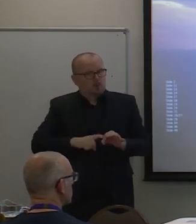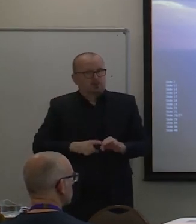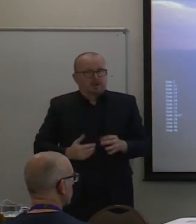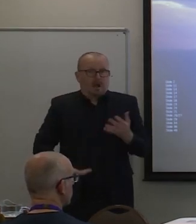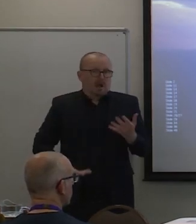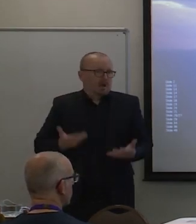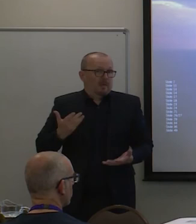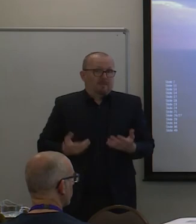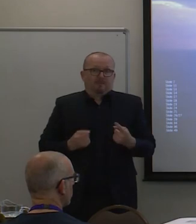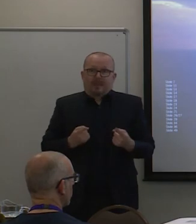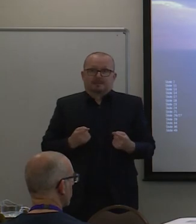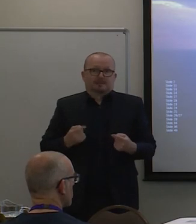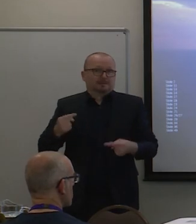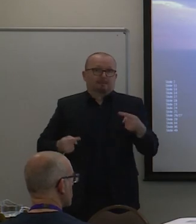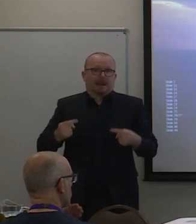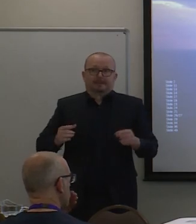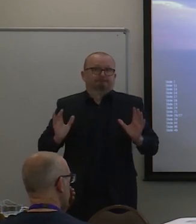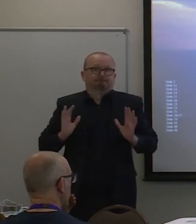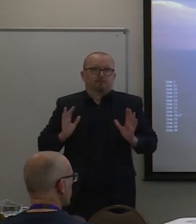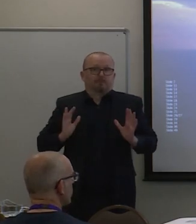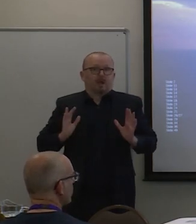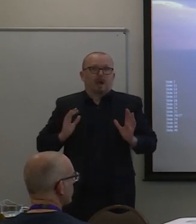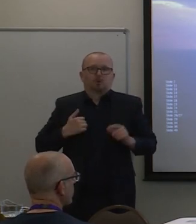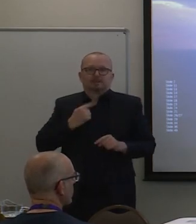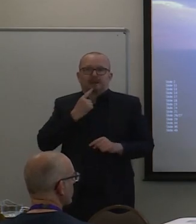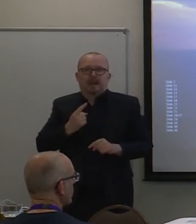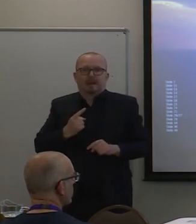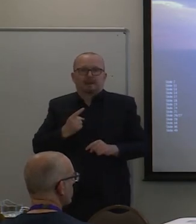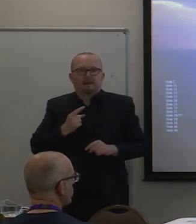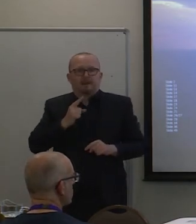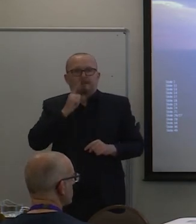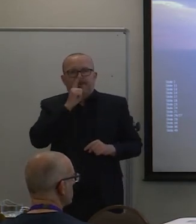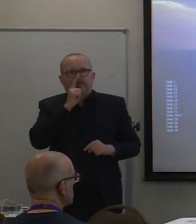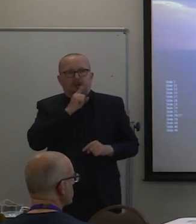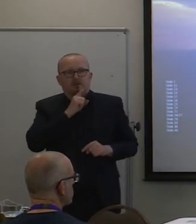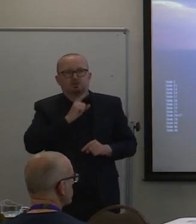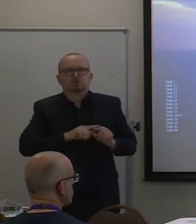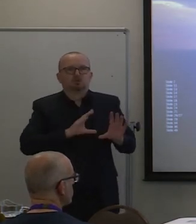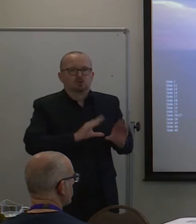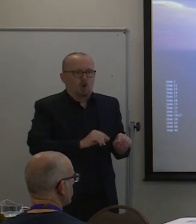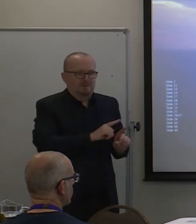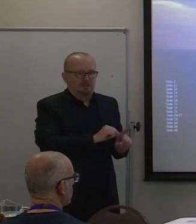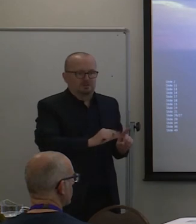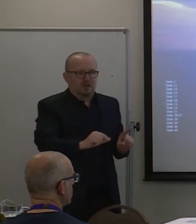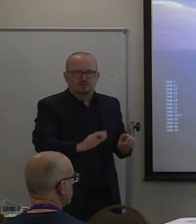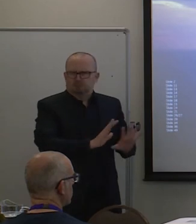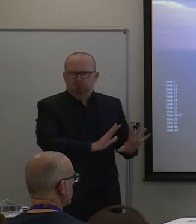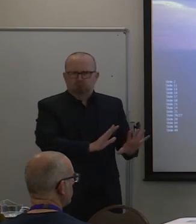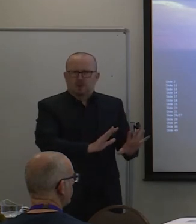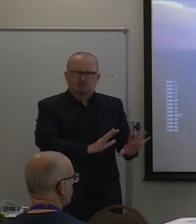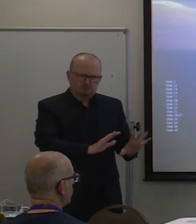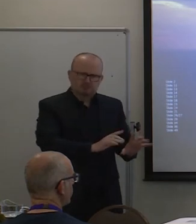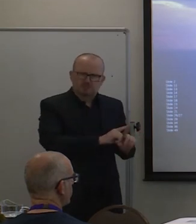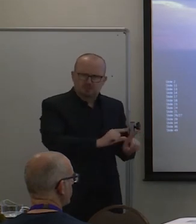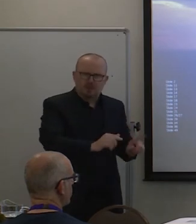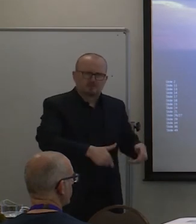I'm not trying to say that people shouldn't digitise and add to the corpus of knowledge that's out there, because that's awesome. And